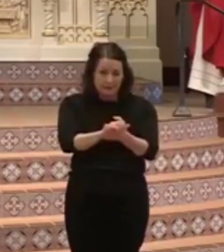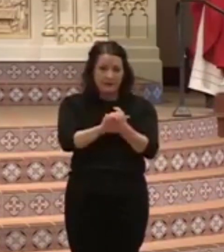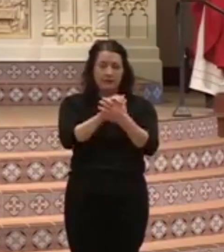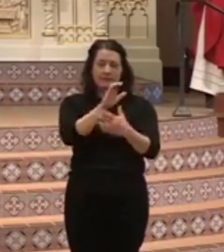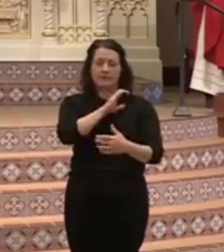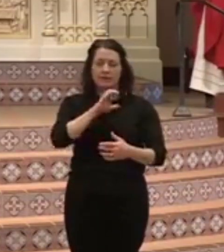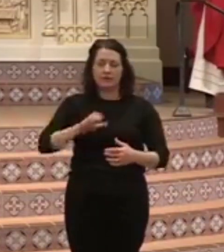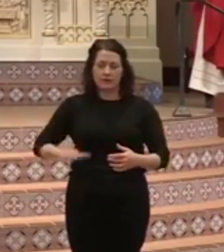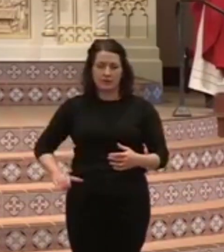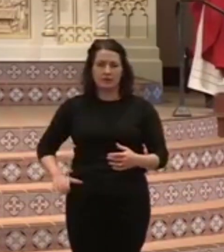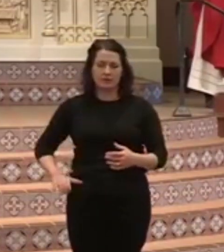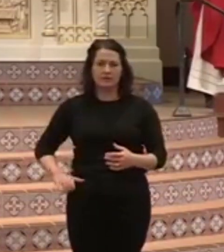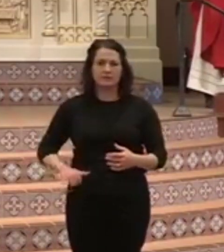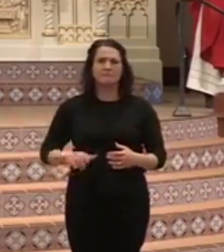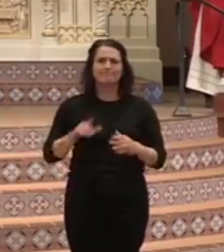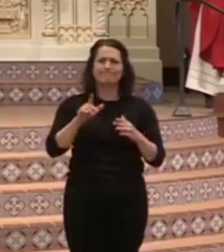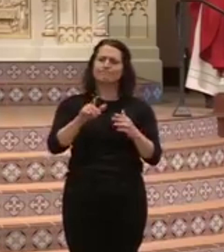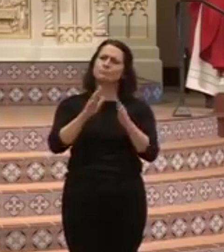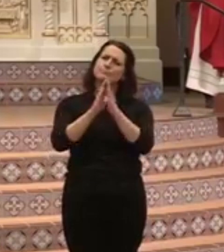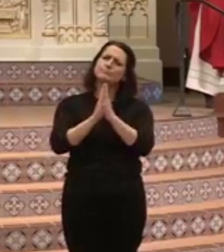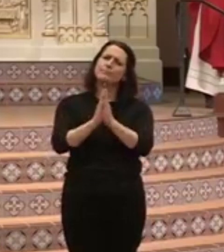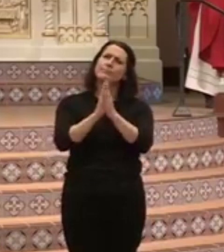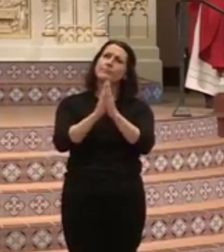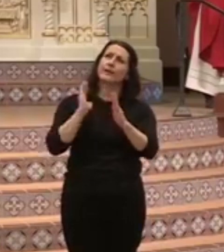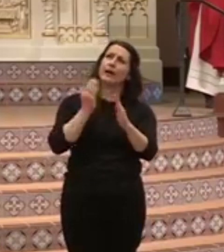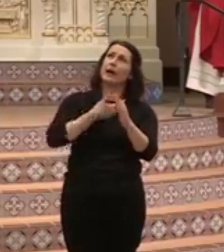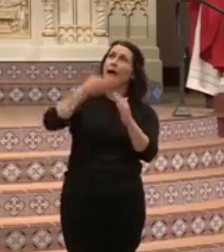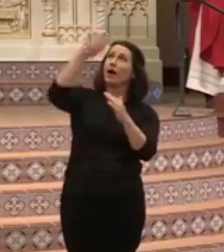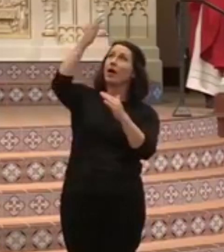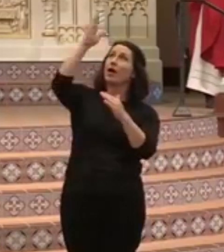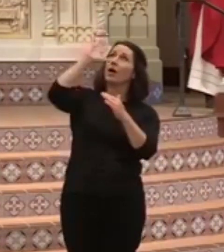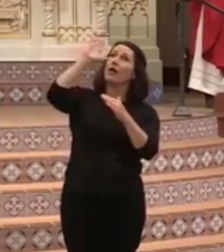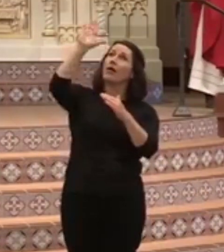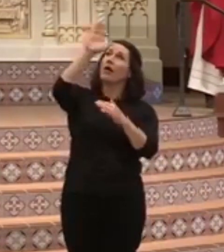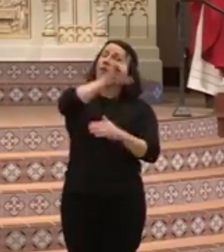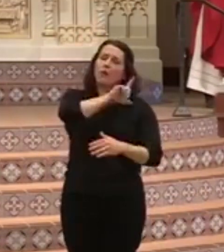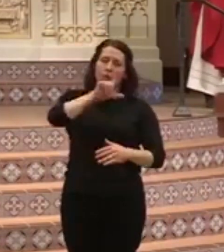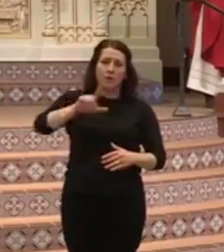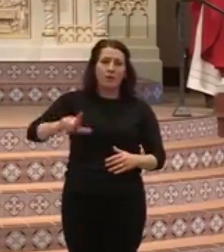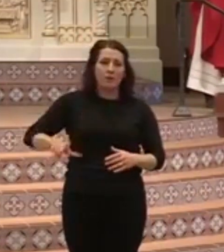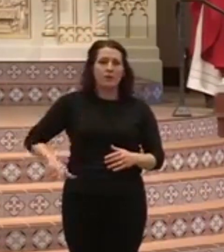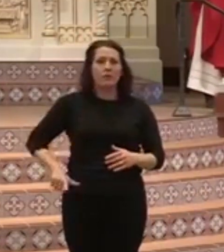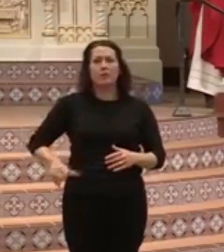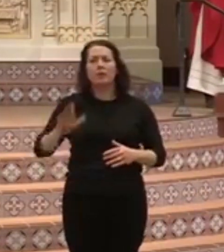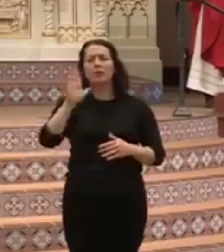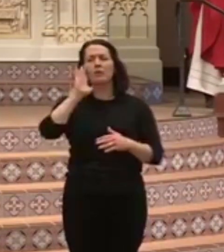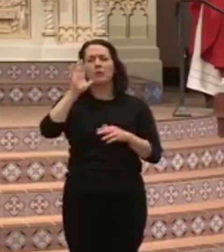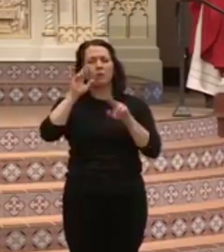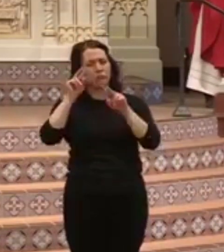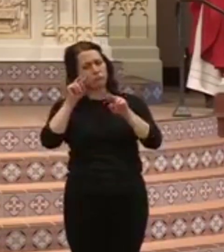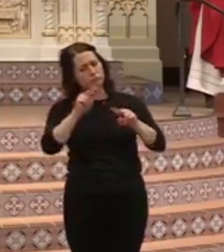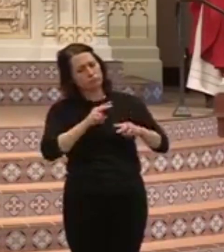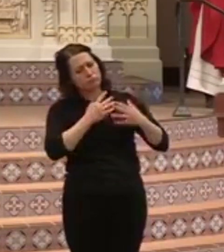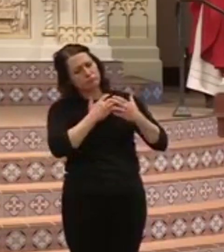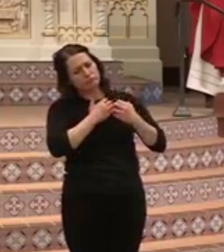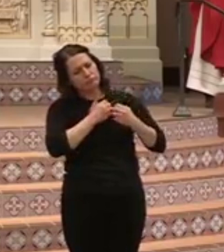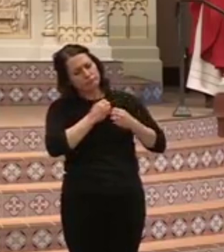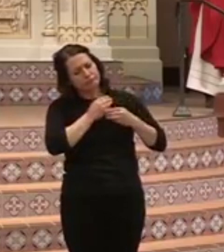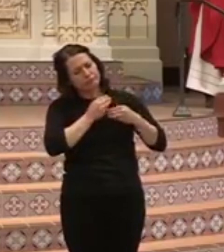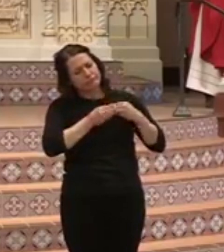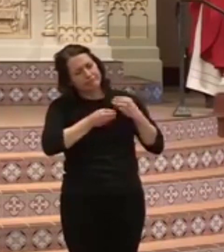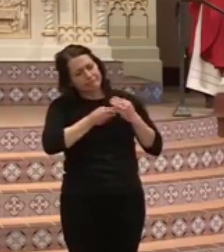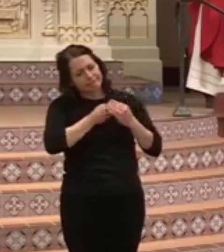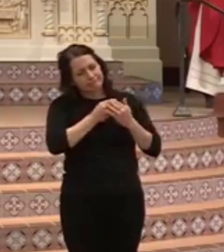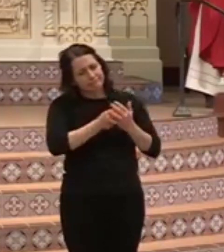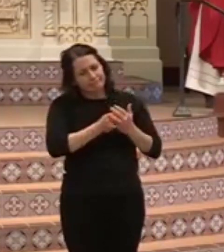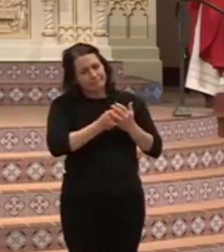Christ, that our God and Lord may be pleased as they live the